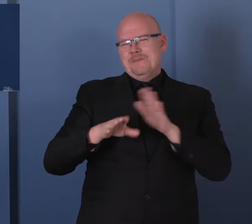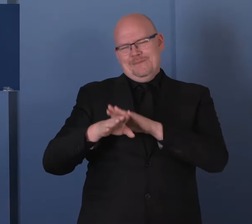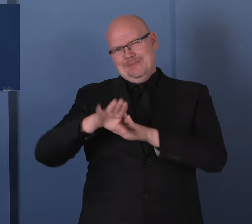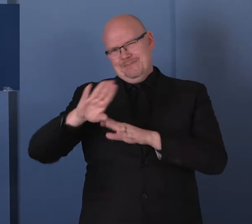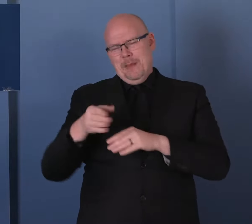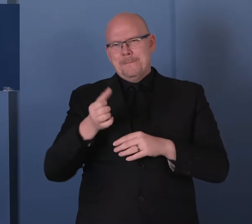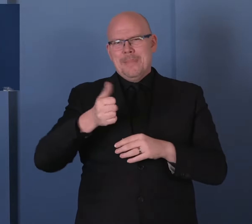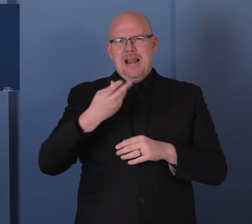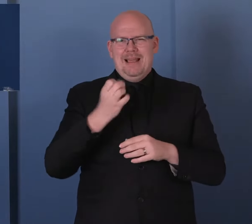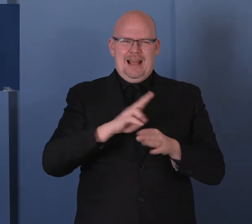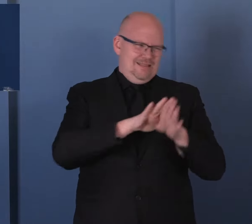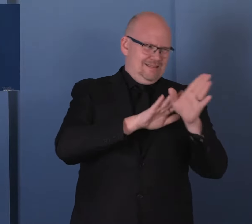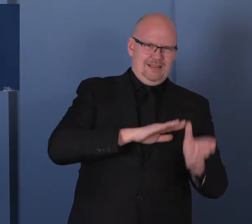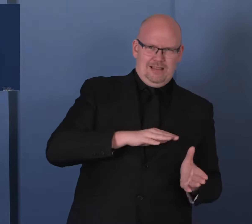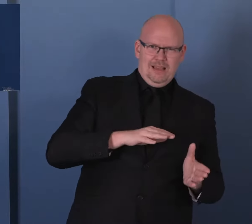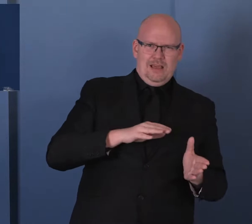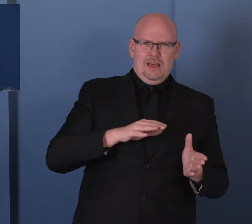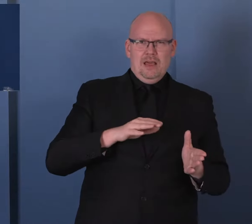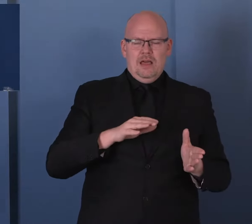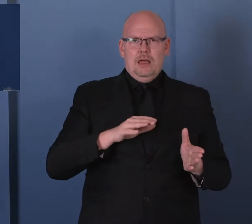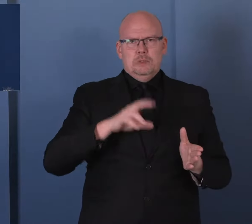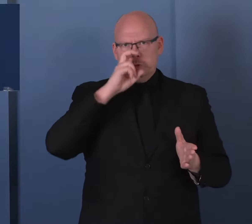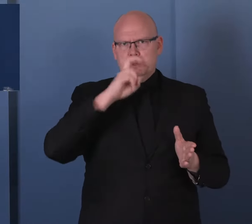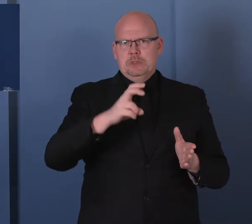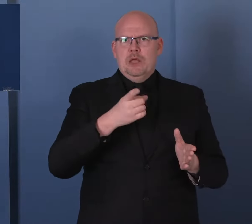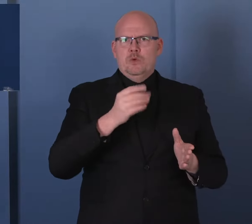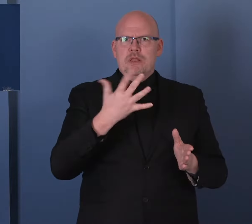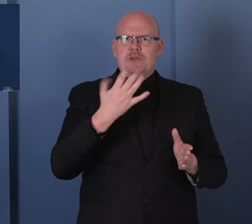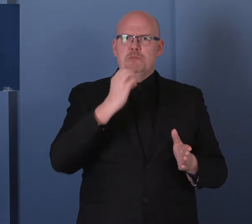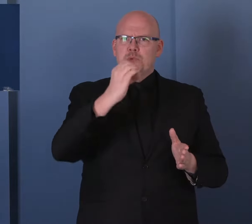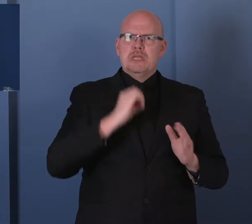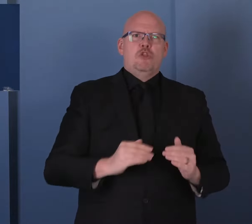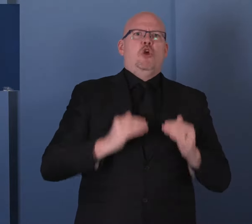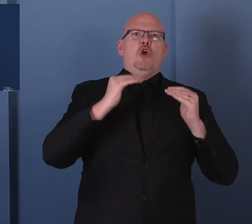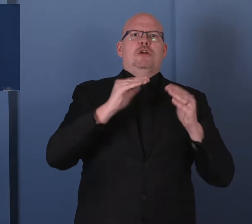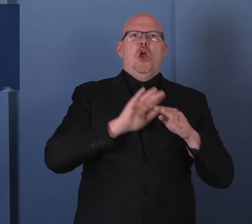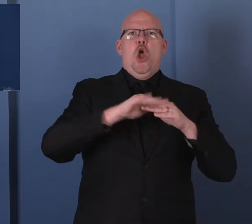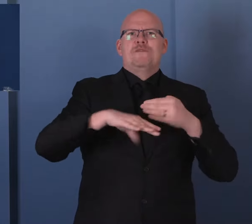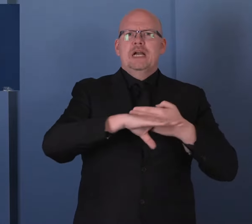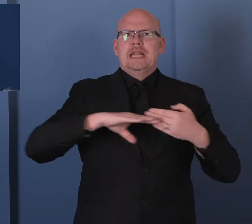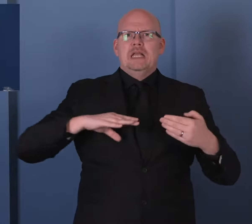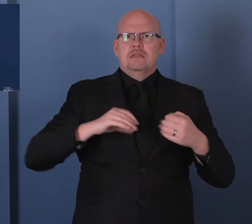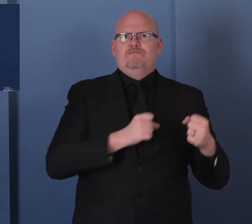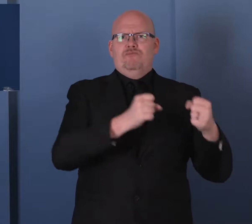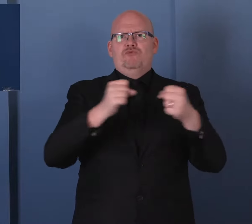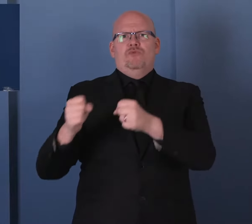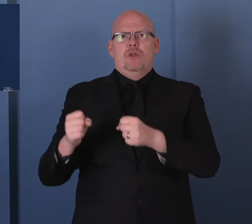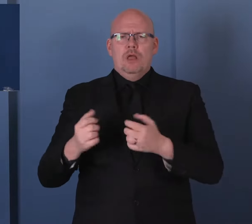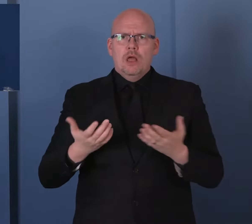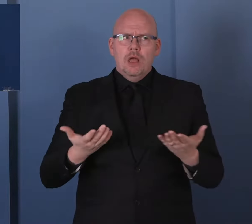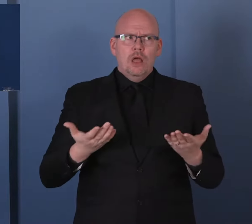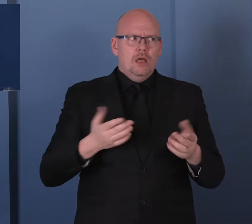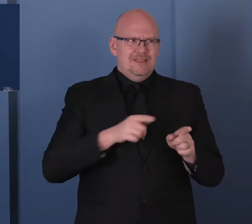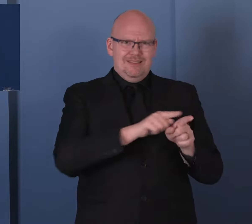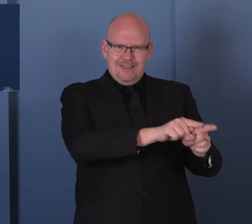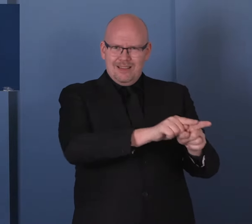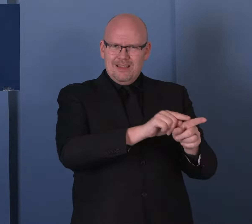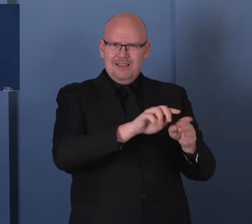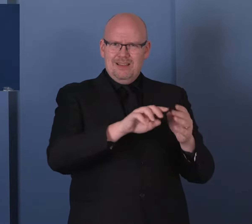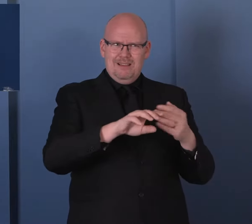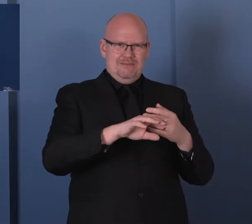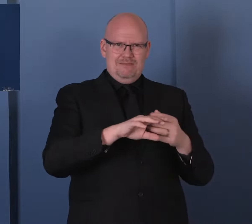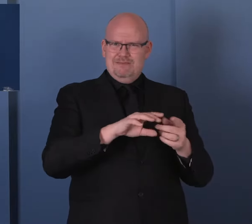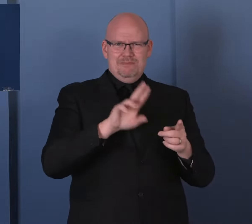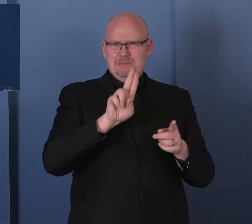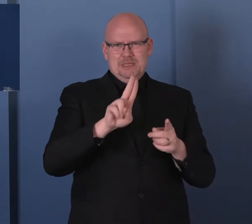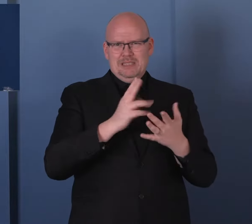in irregular border crossings with 150%. This is not sustainable and will be one of the big